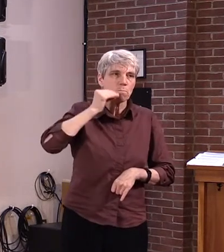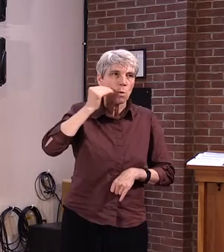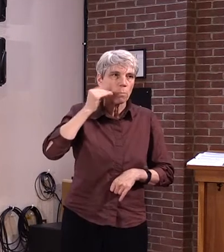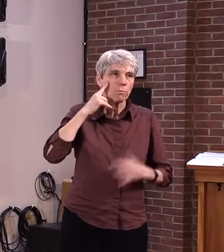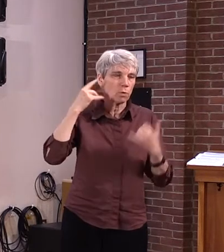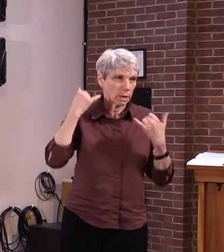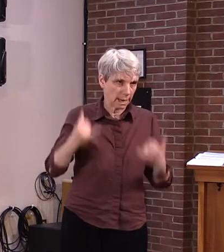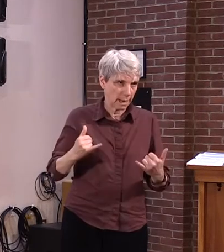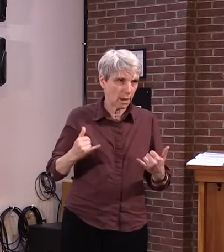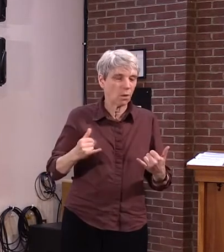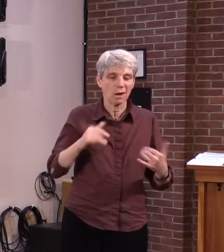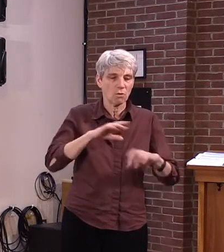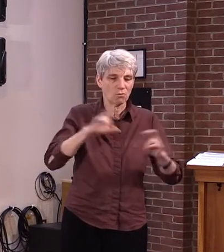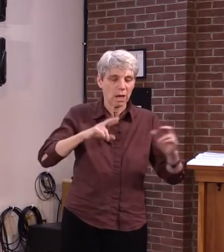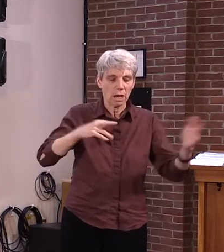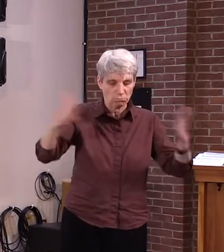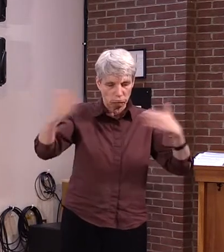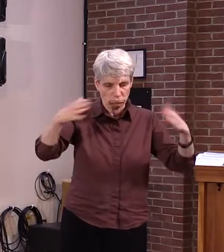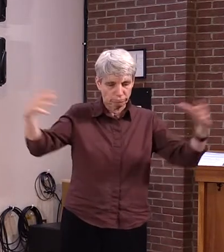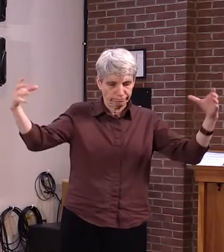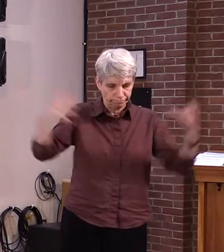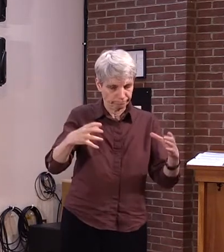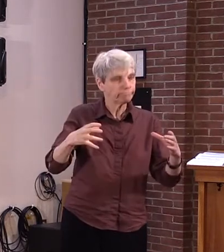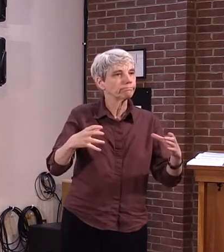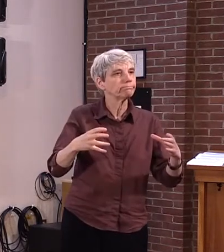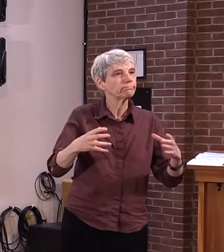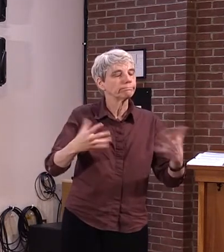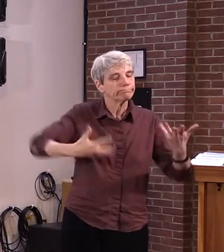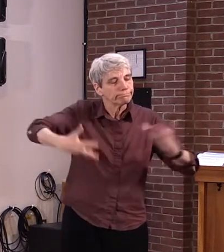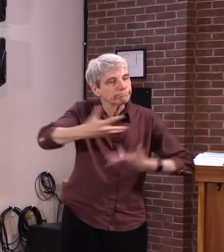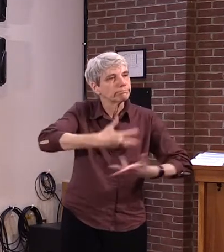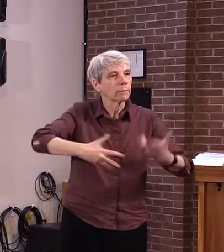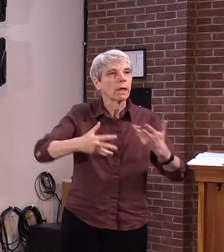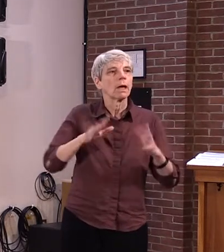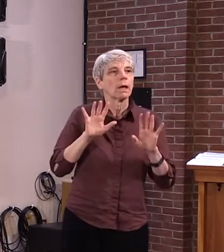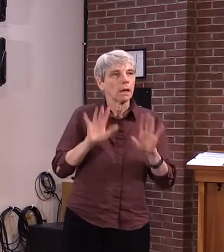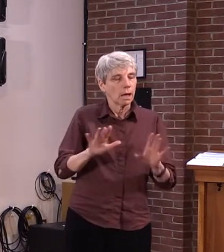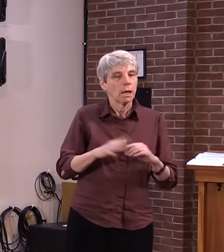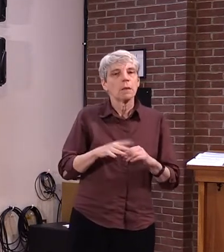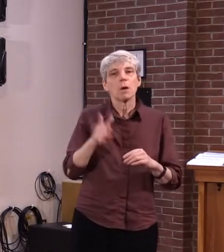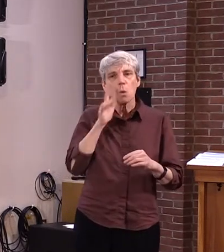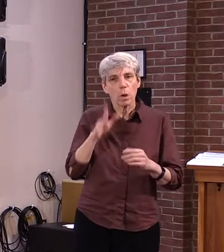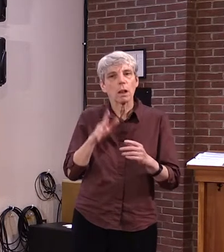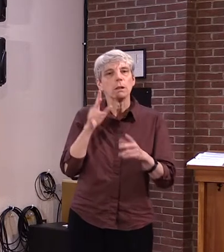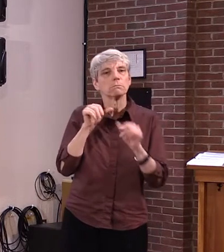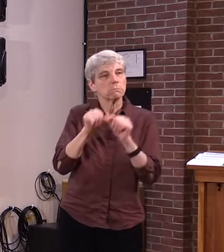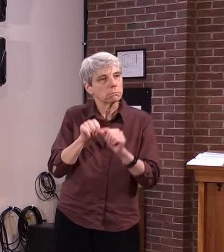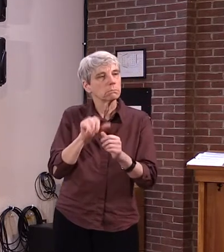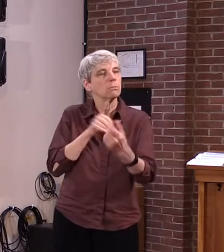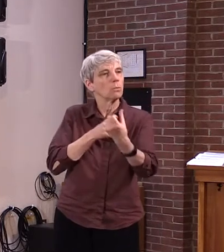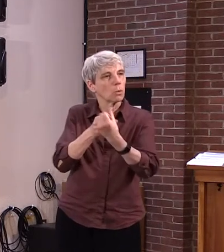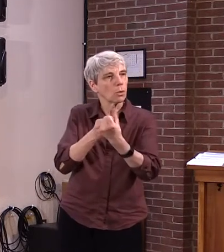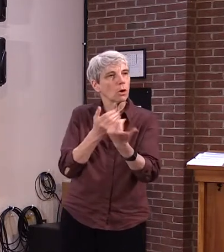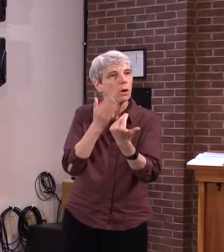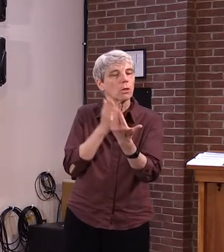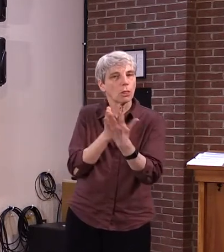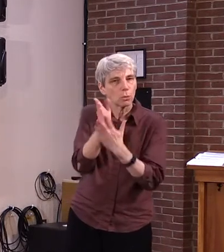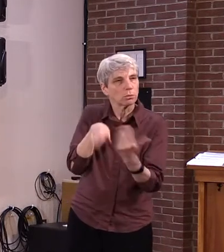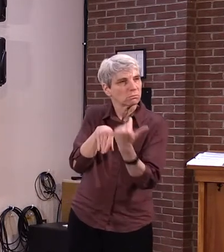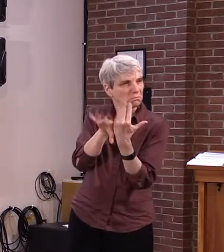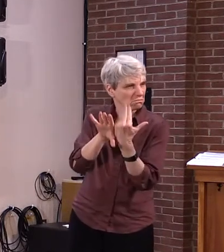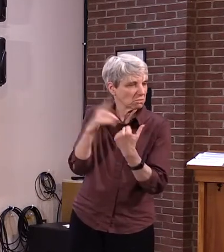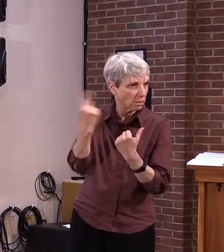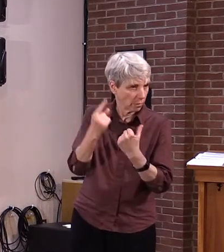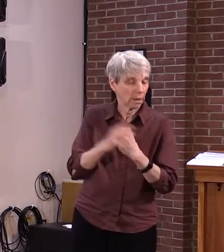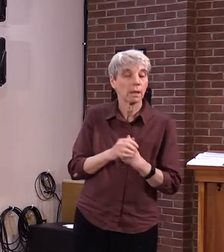of telehealth as we reopen physically. Each program within the guidance needs to create their